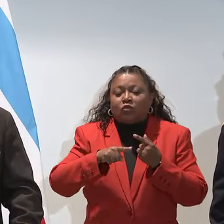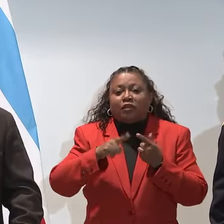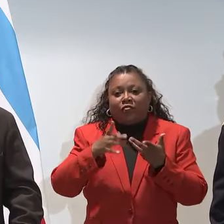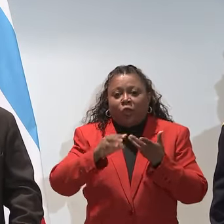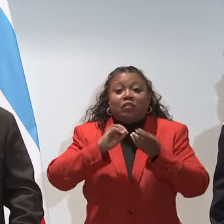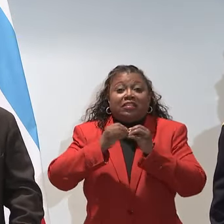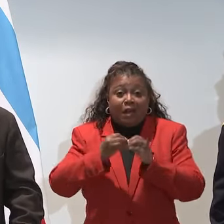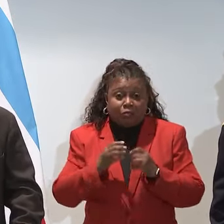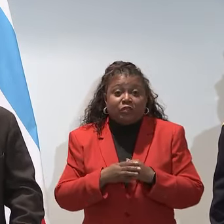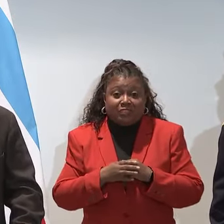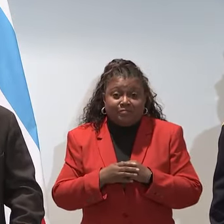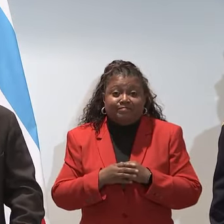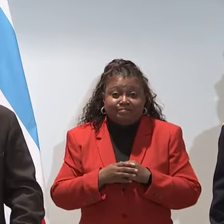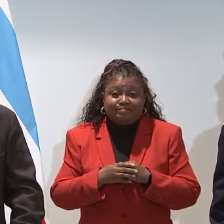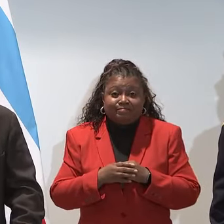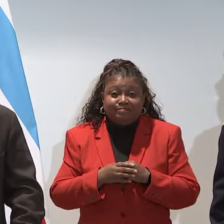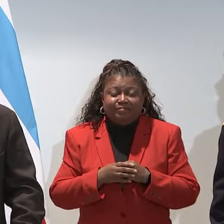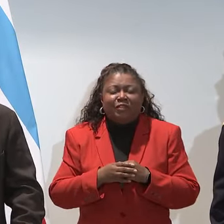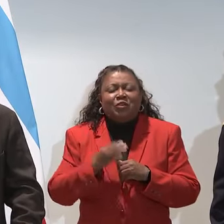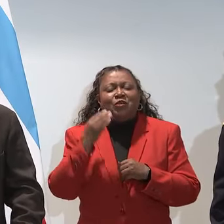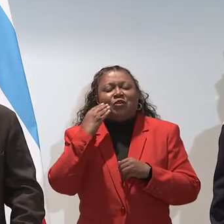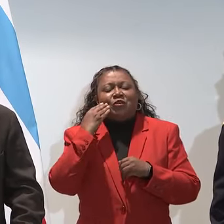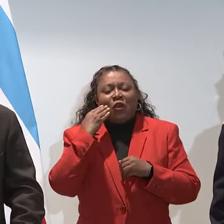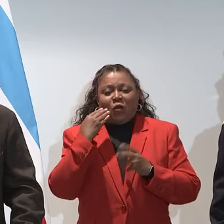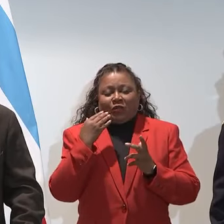those numbers. You know,